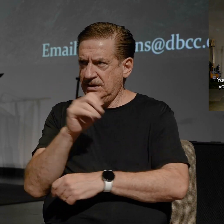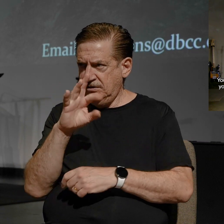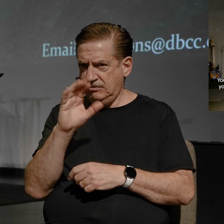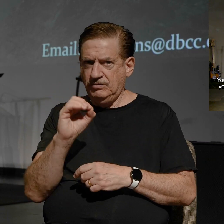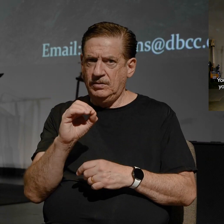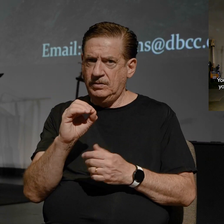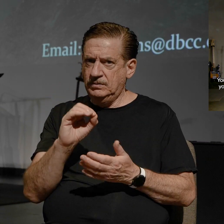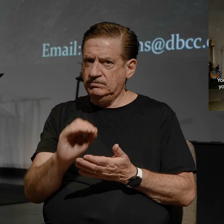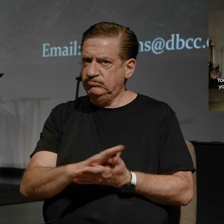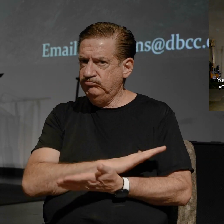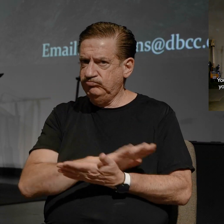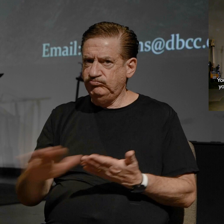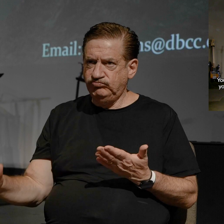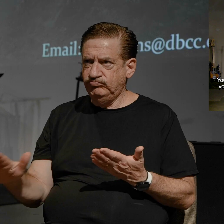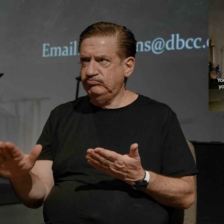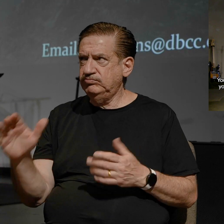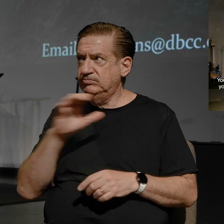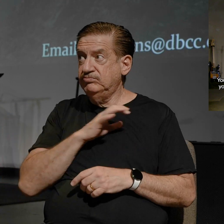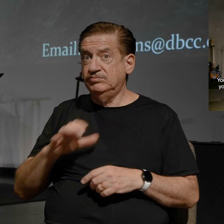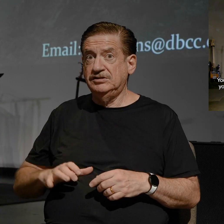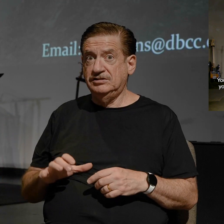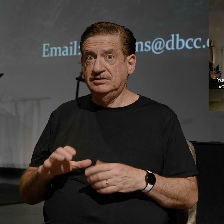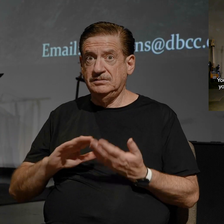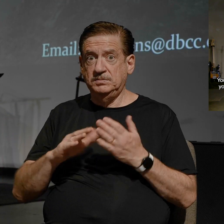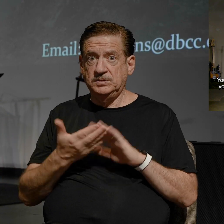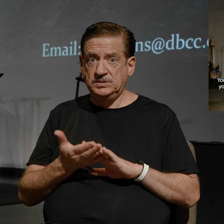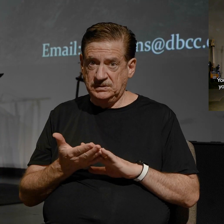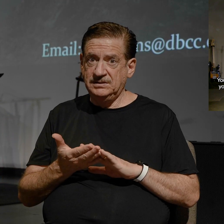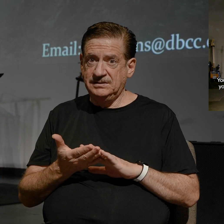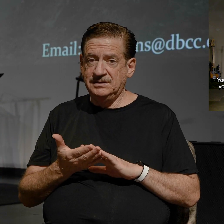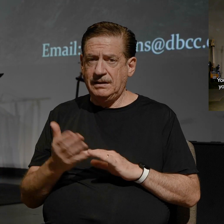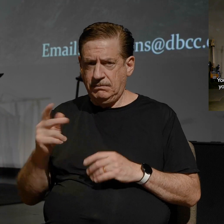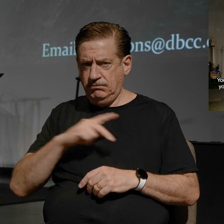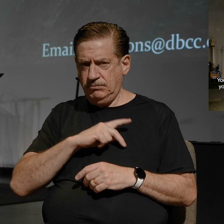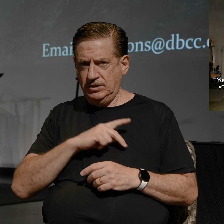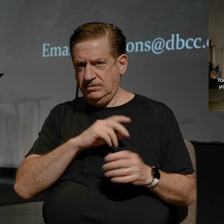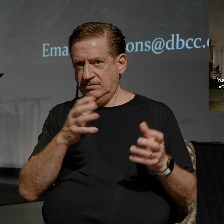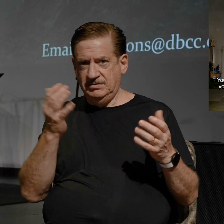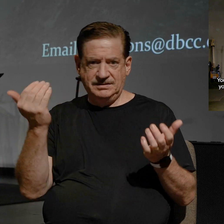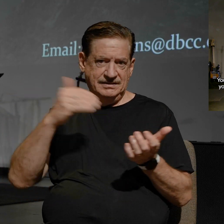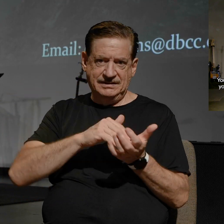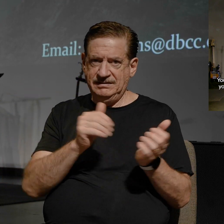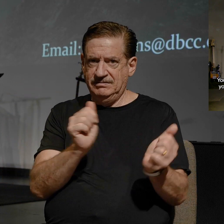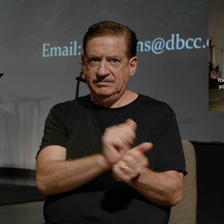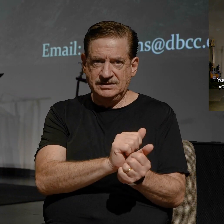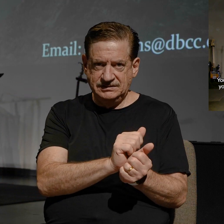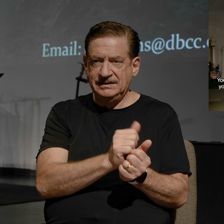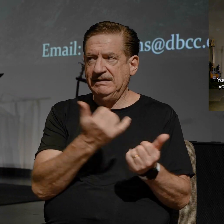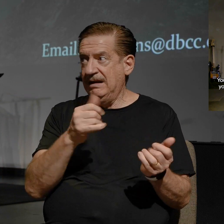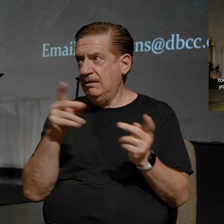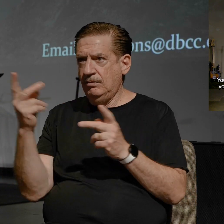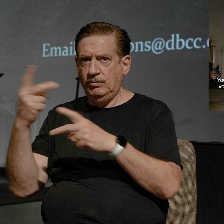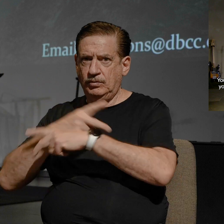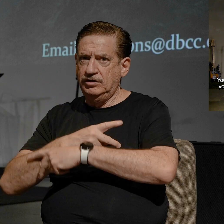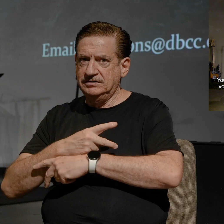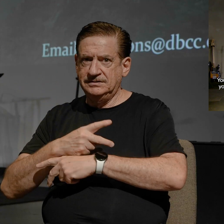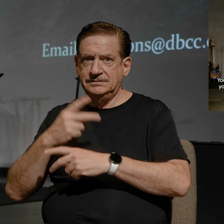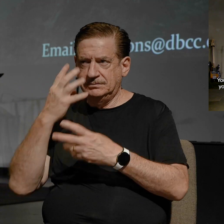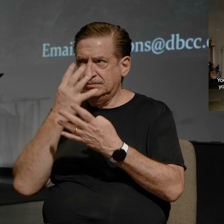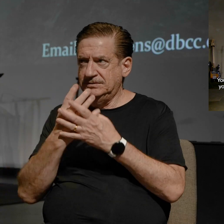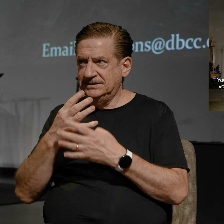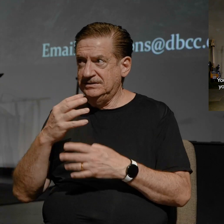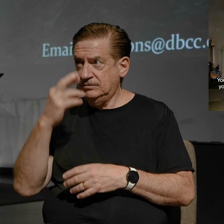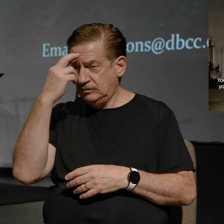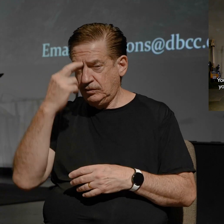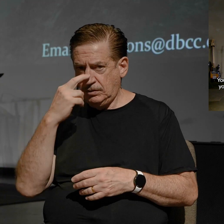systematically wiping through the Christian community. And Paul has been rearrested, and now he is in one of the worst prisons in Rome, essentially